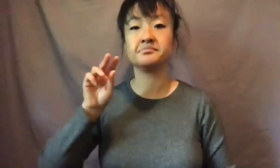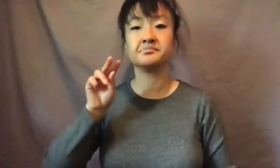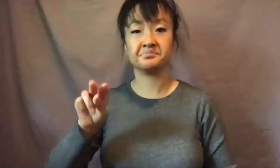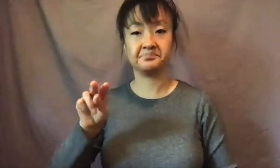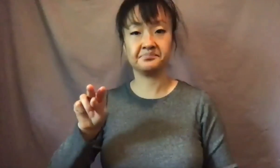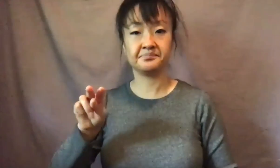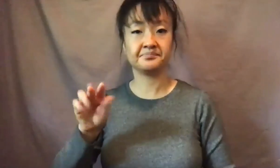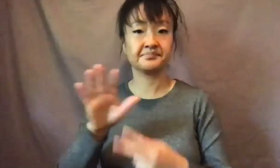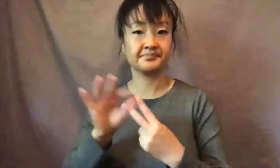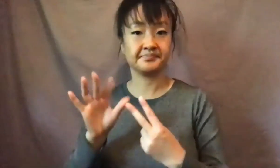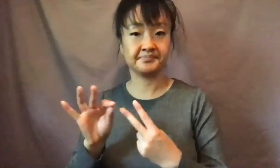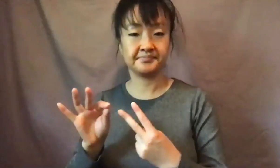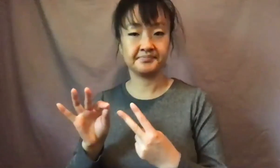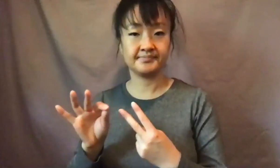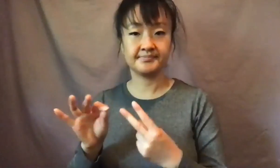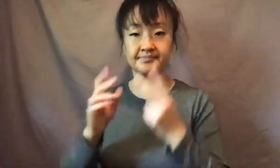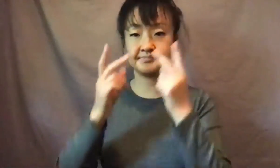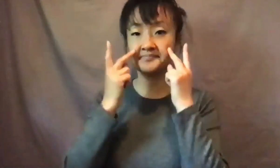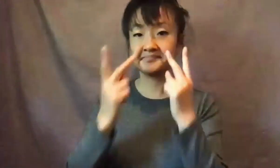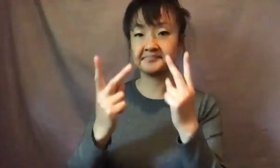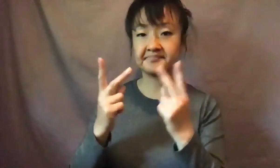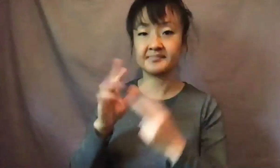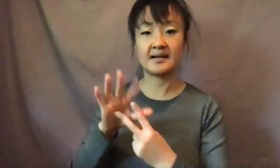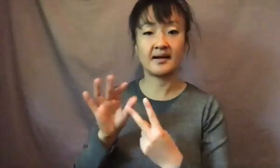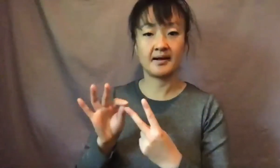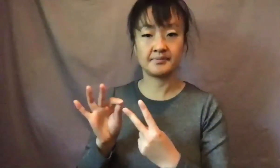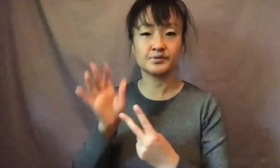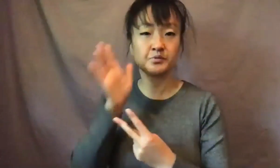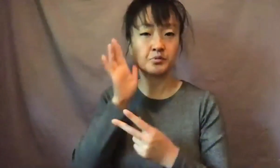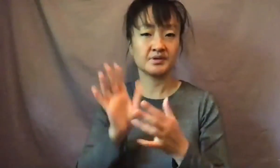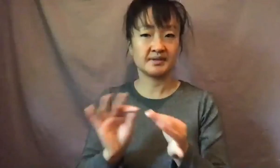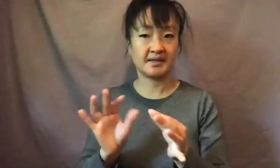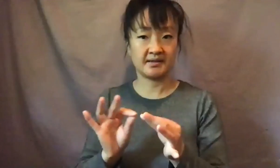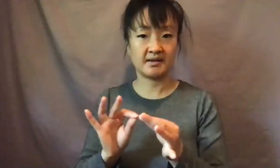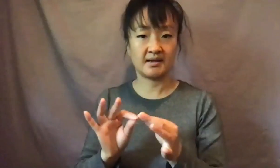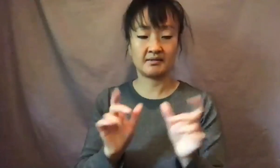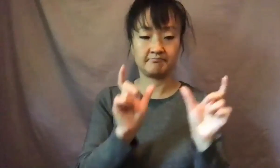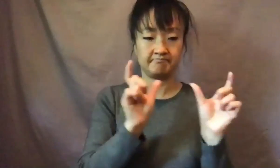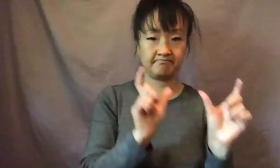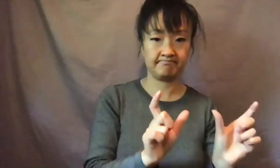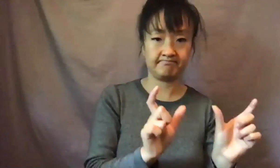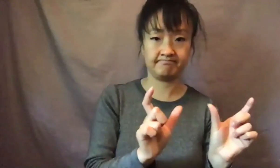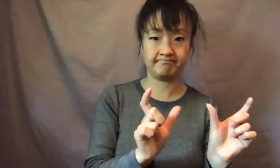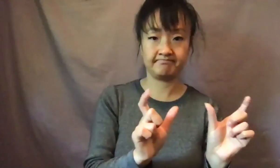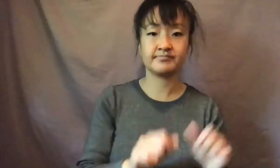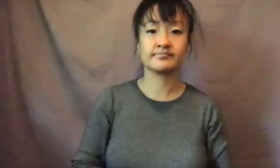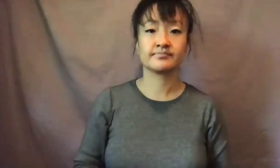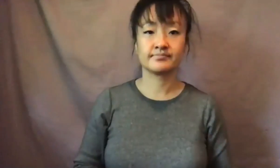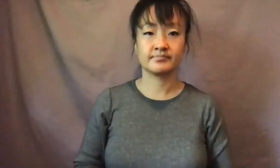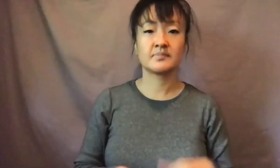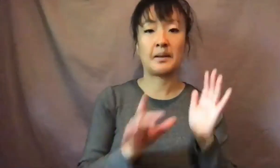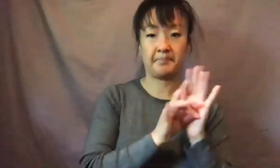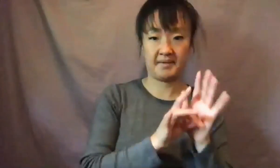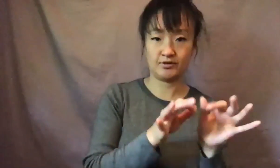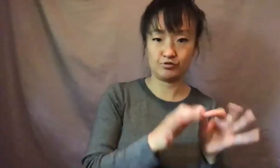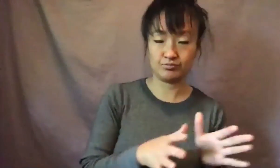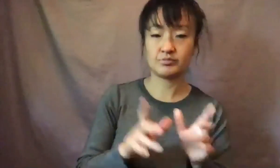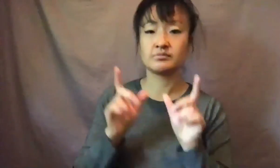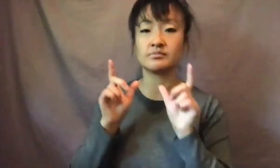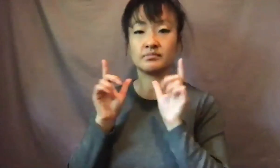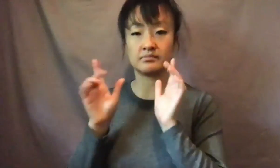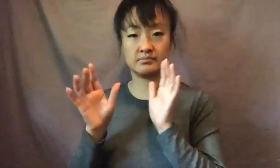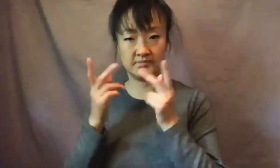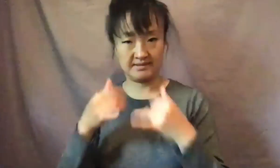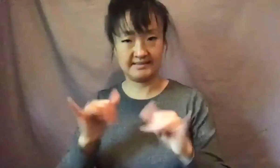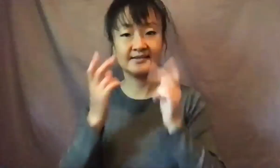see an option that says side by side, and from there you'll be able to pin the interpreter screen and still see